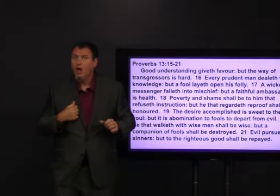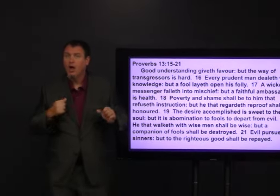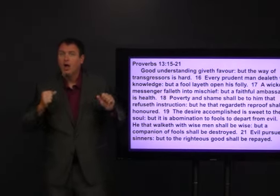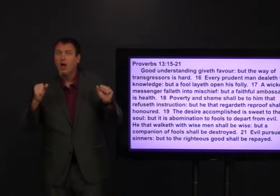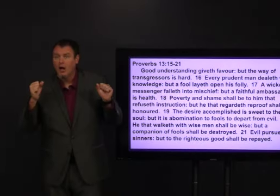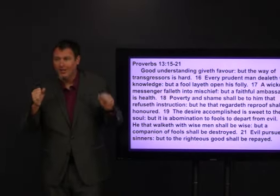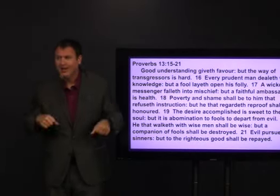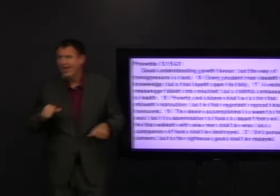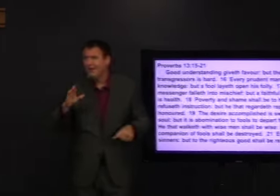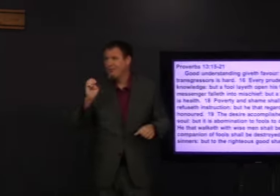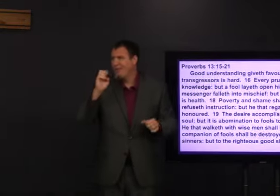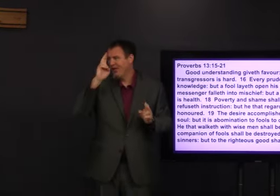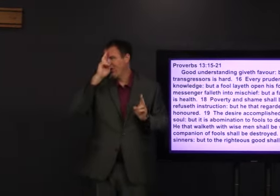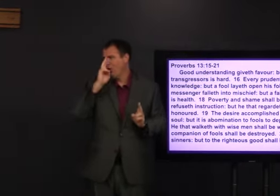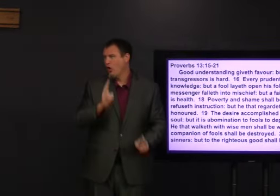To accept reproof